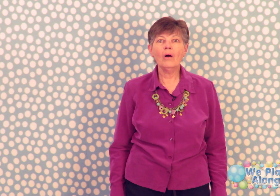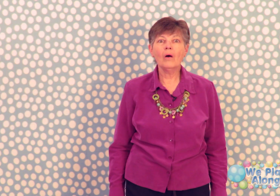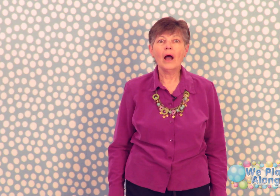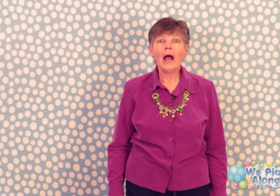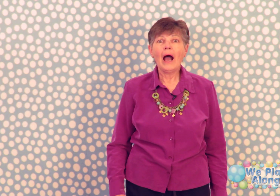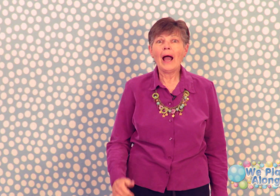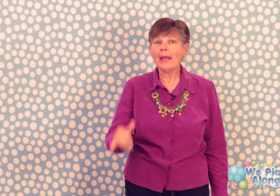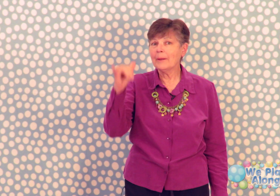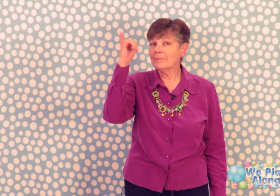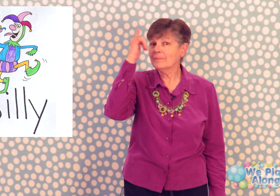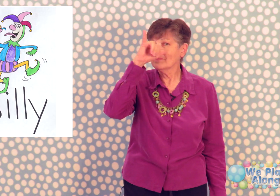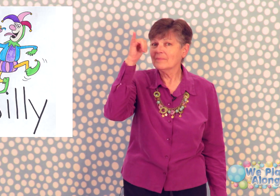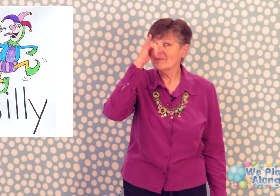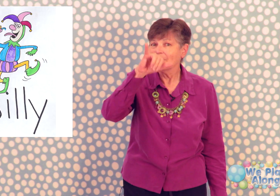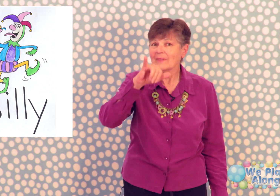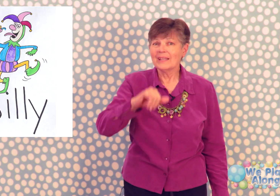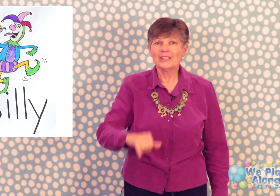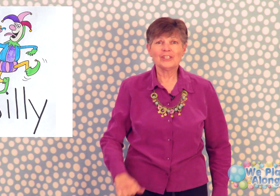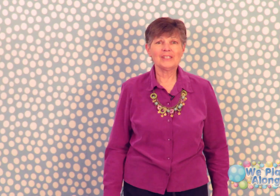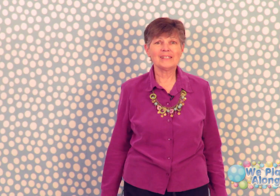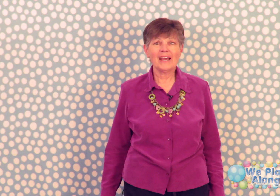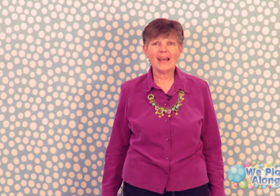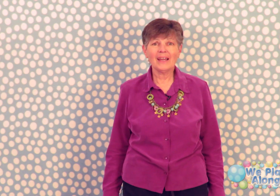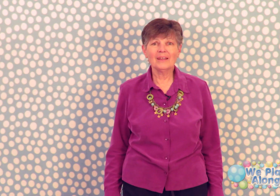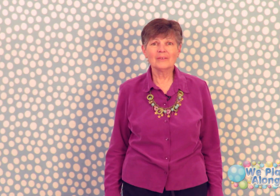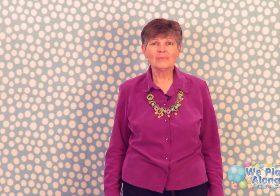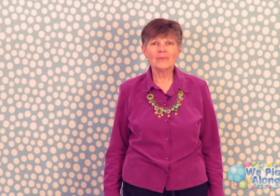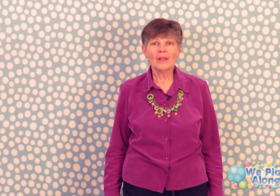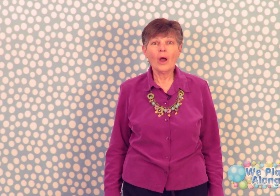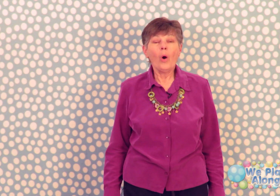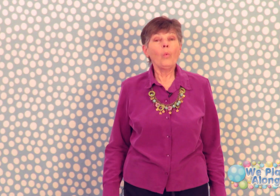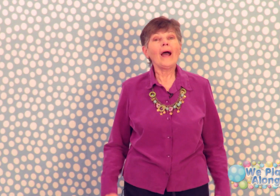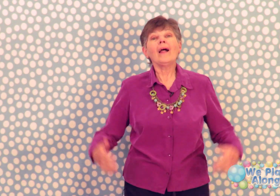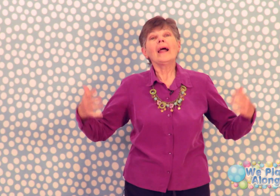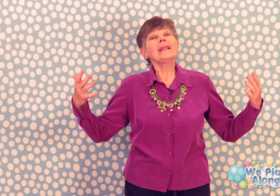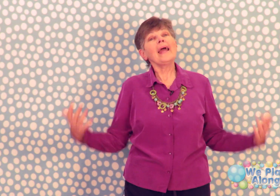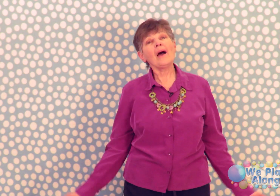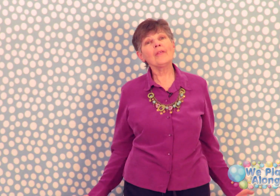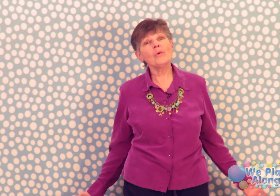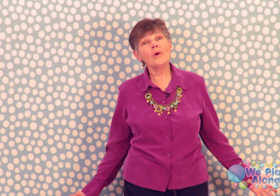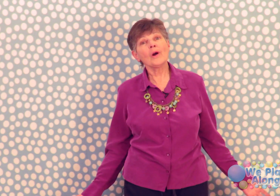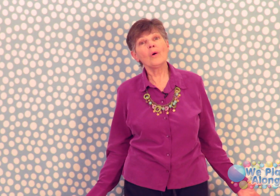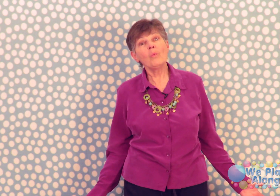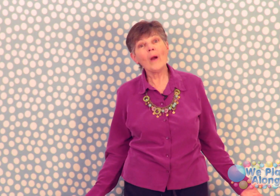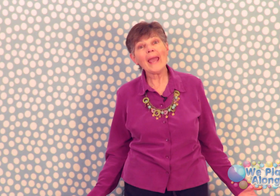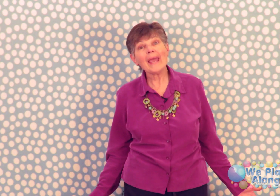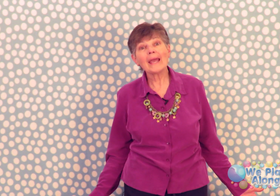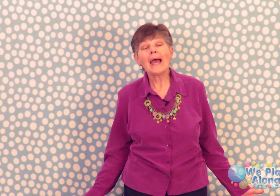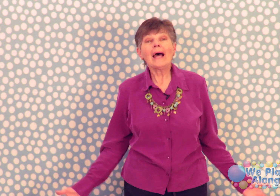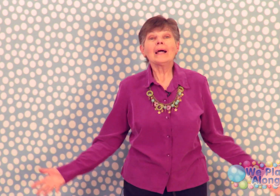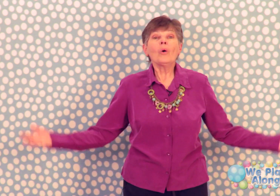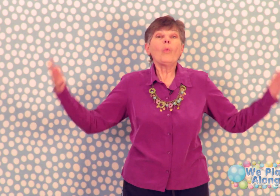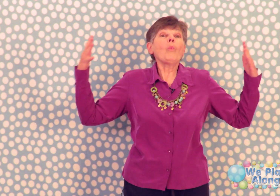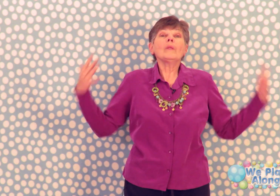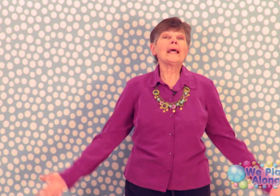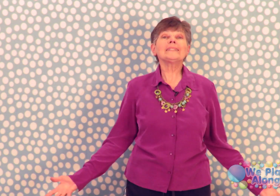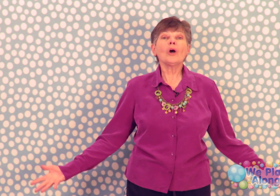"Oh, I am," she said. "Well, now that we're awake, let's go